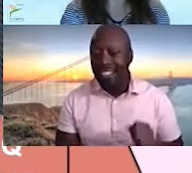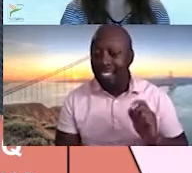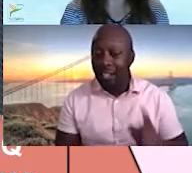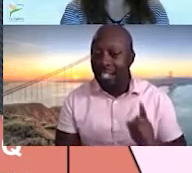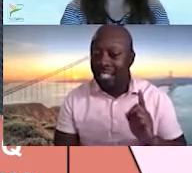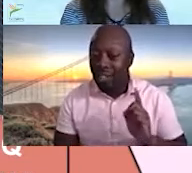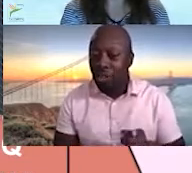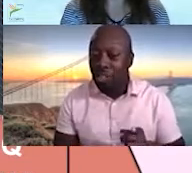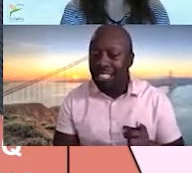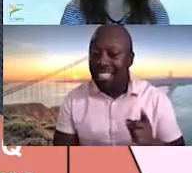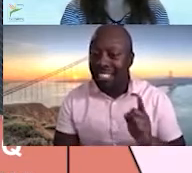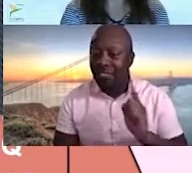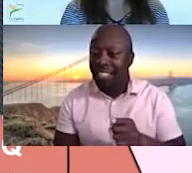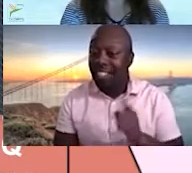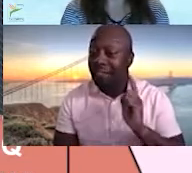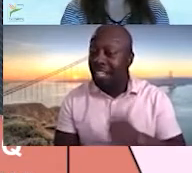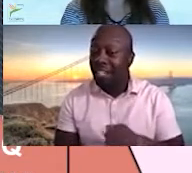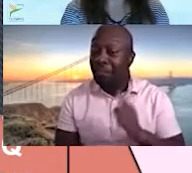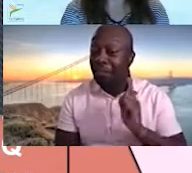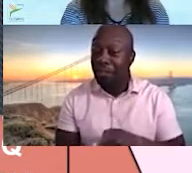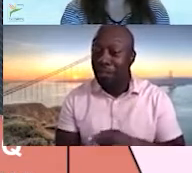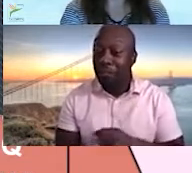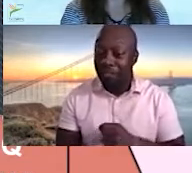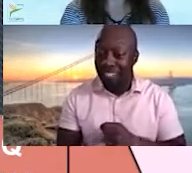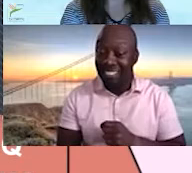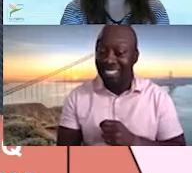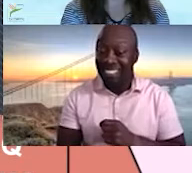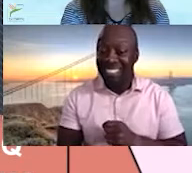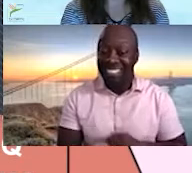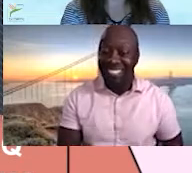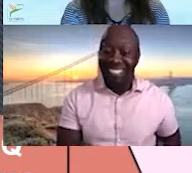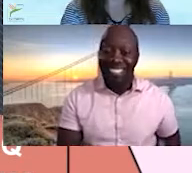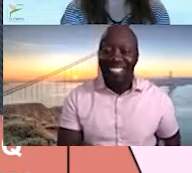And it usually gets rid of terrible twos.